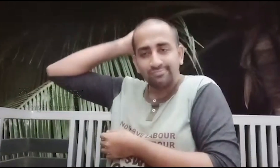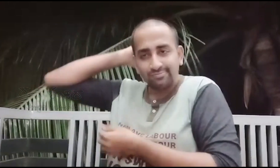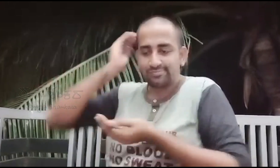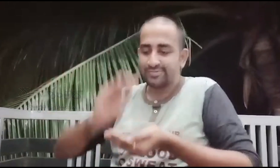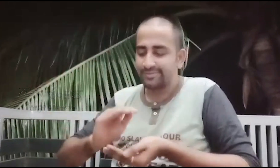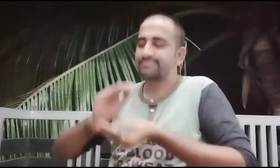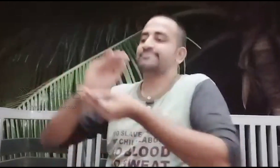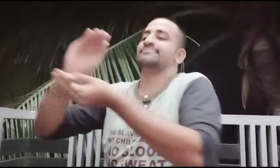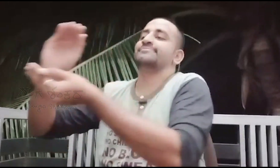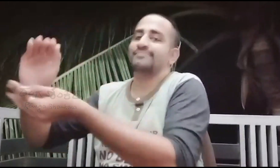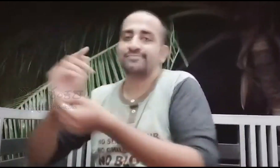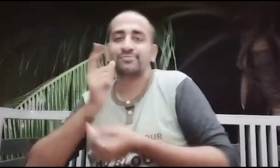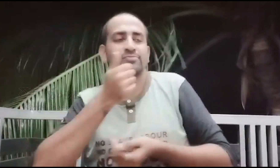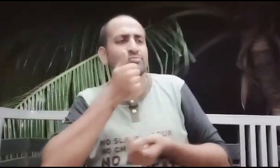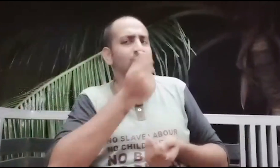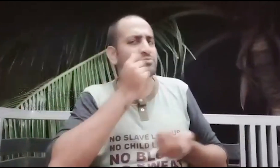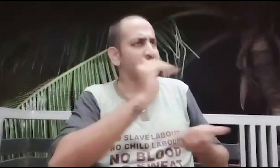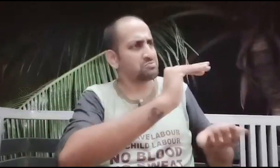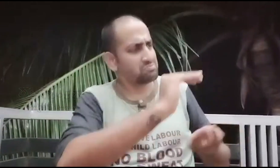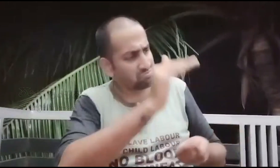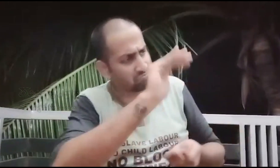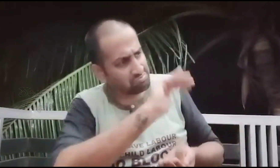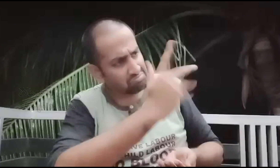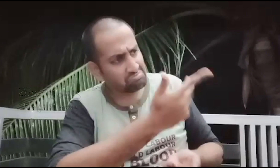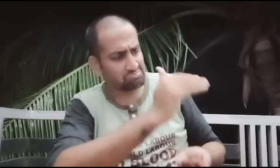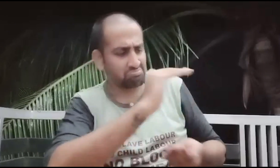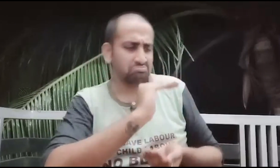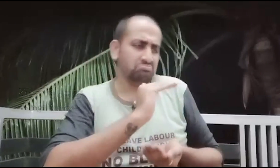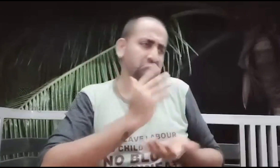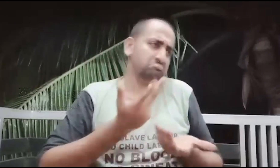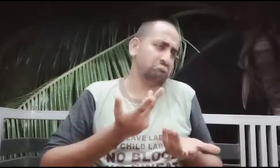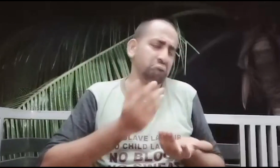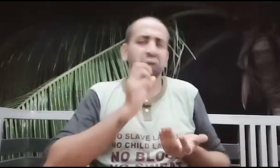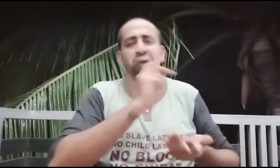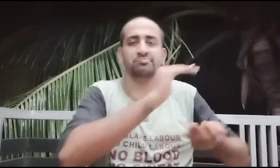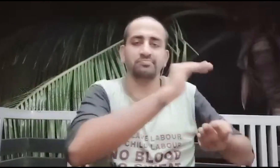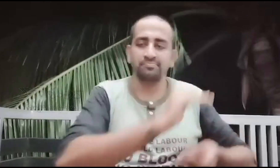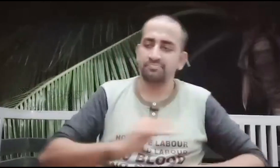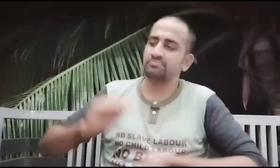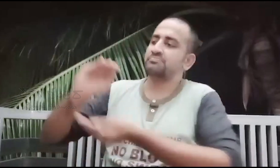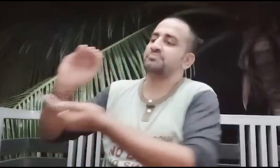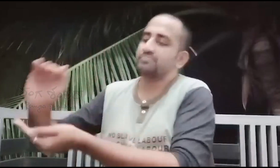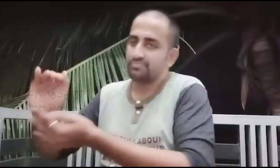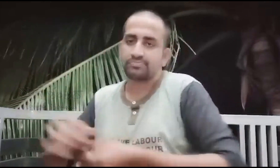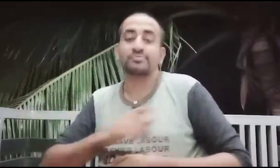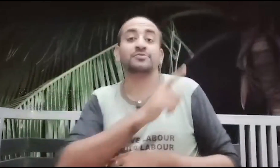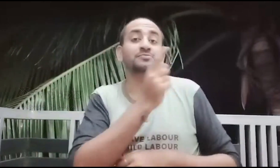back and he gave it back to the good man. time the good man put the duck back